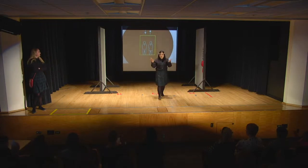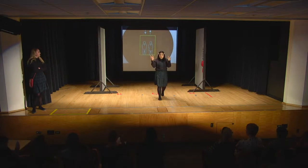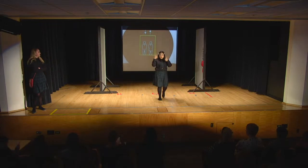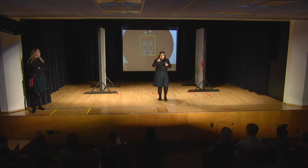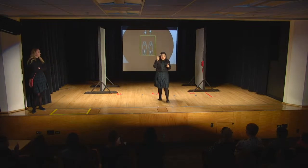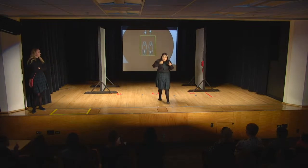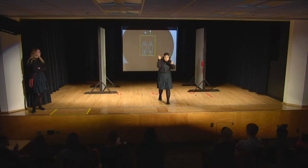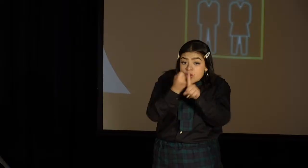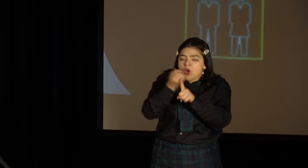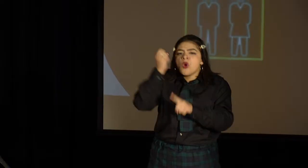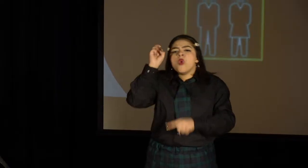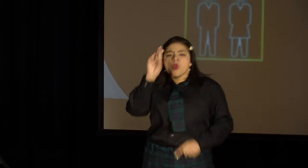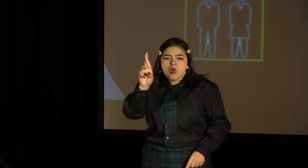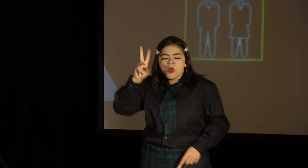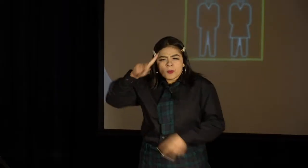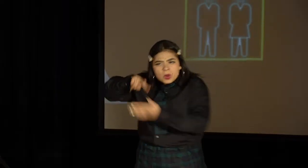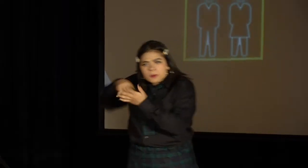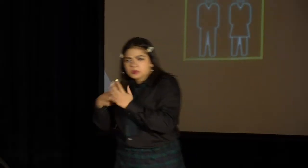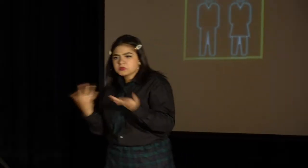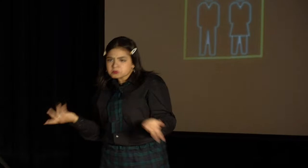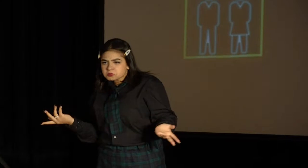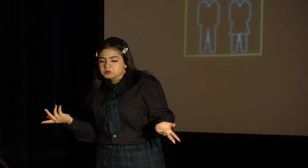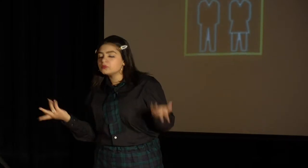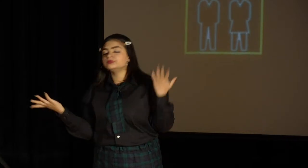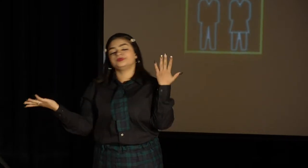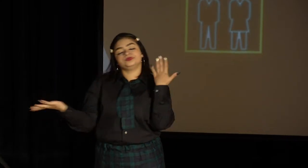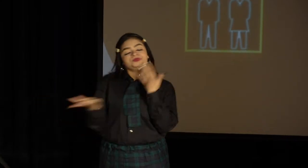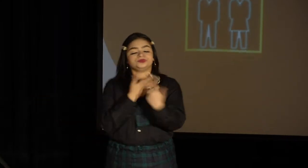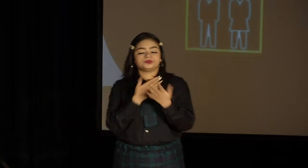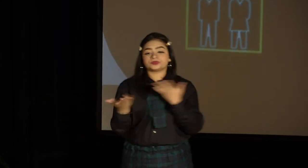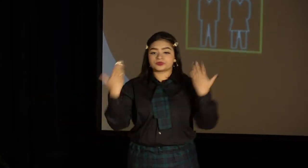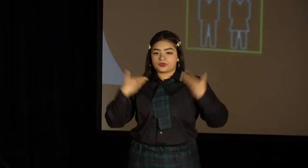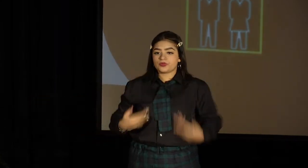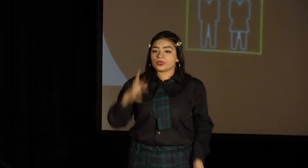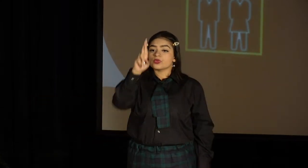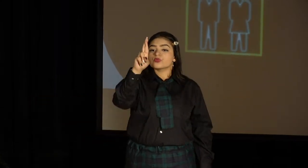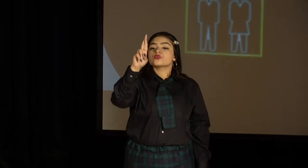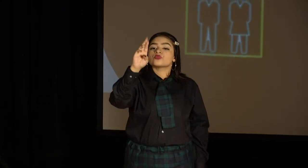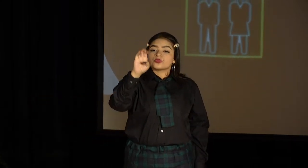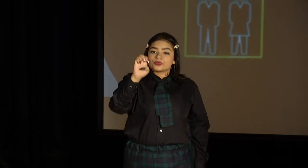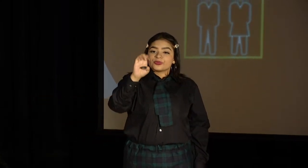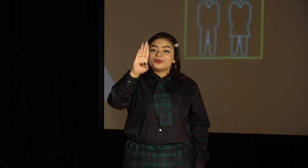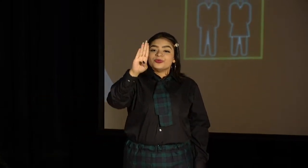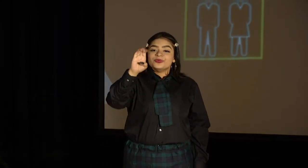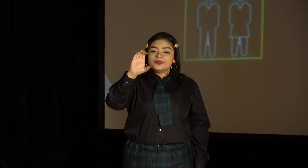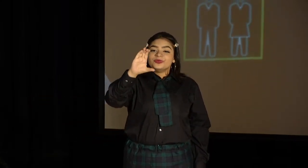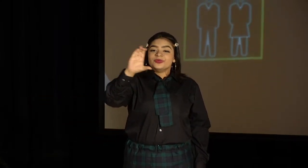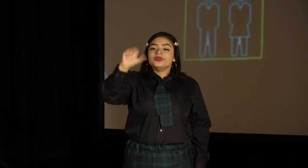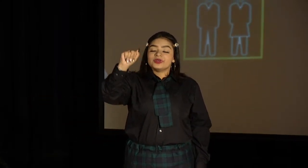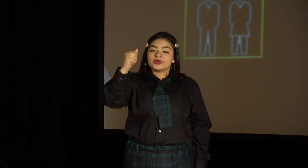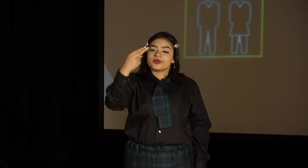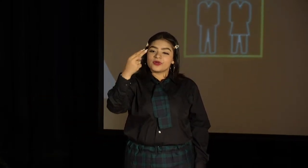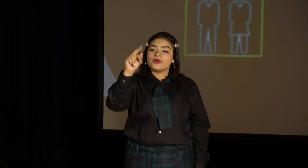Rebecca. Do things happen for a reason or by chance? Well, my name is Rebecca.